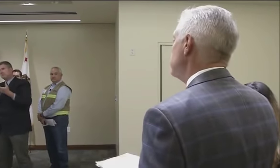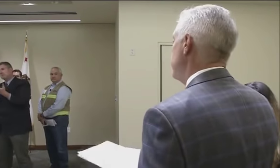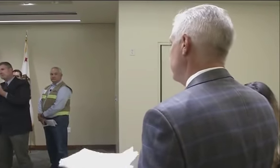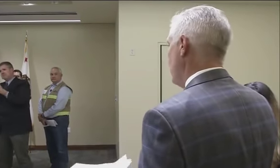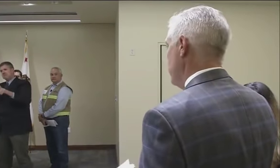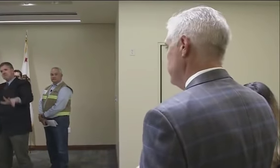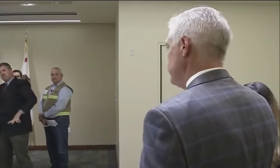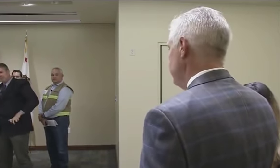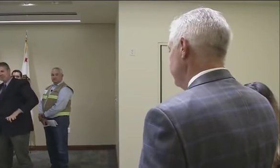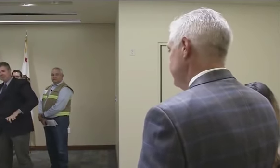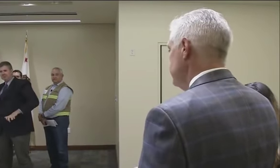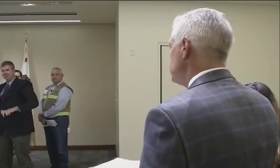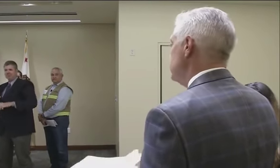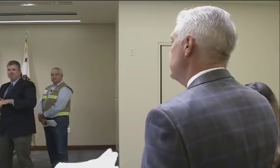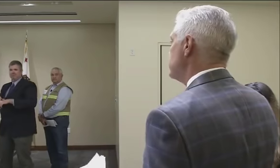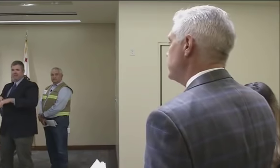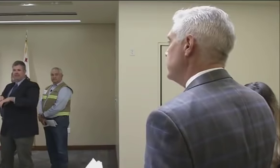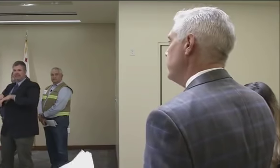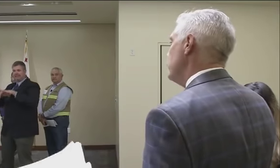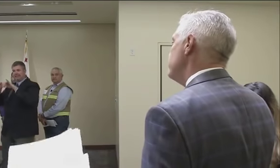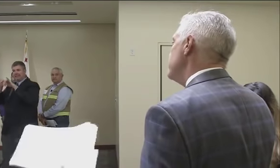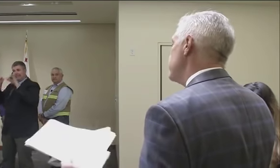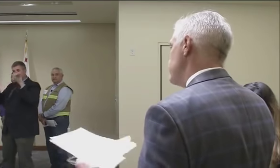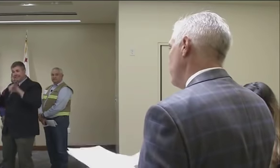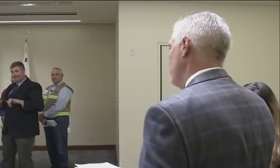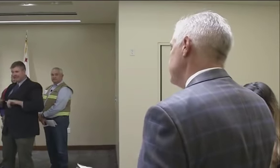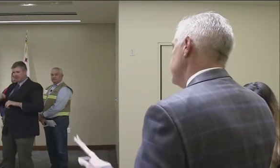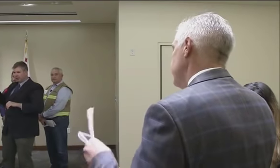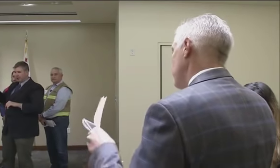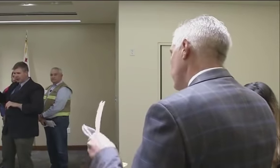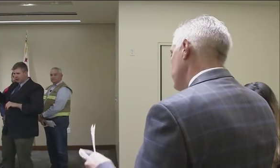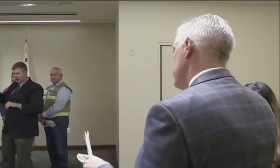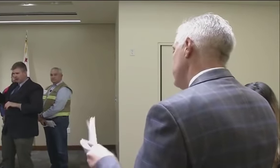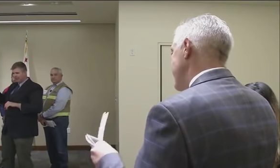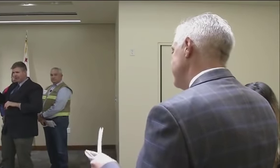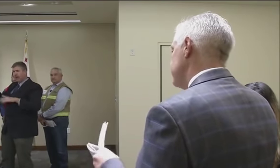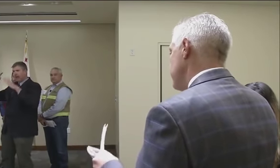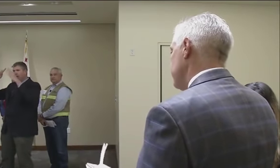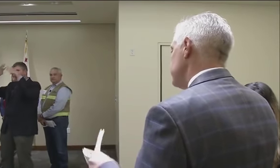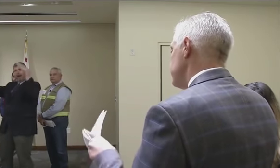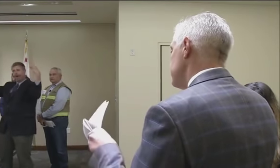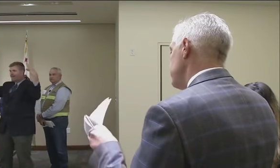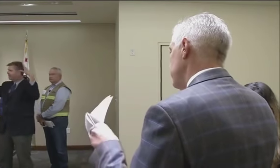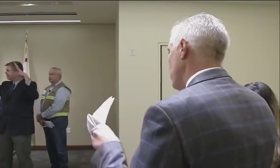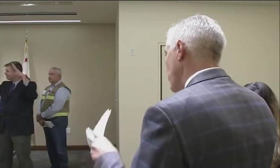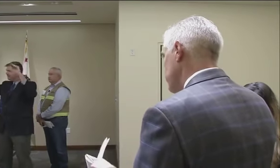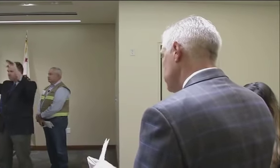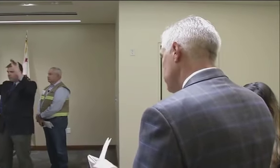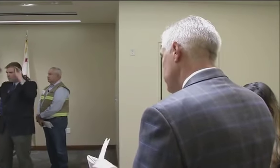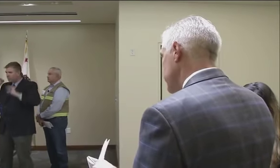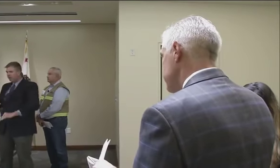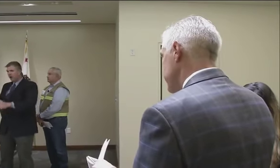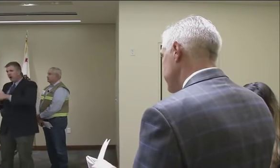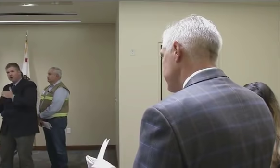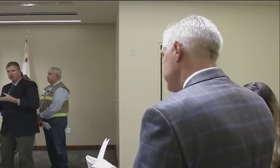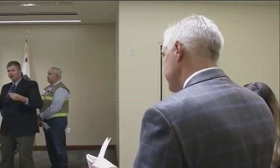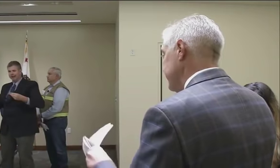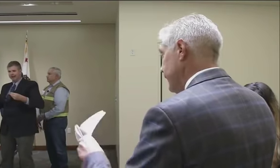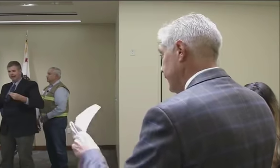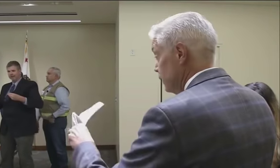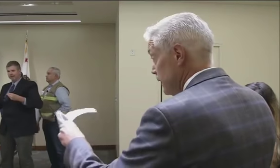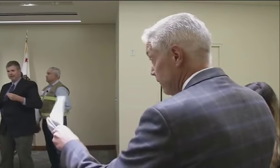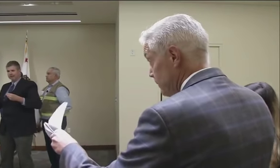you had undergrounded wires years and years ago, that we wouldn't be at this point. Were the maintenance dollars spent well over the past